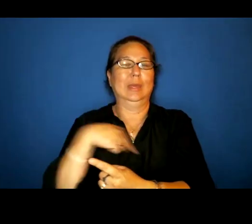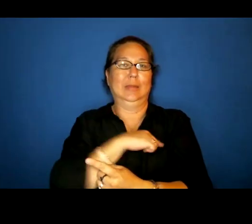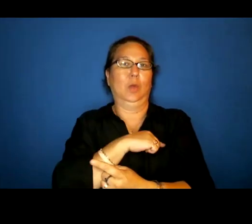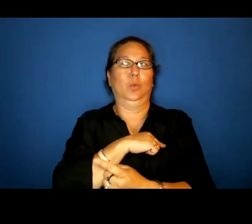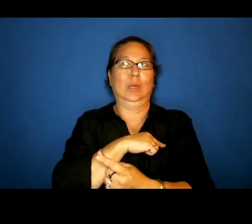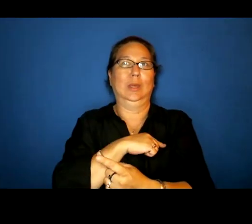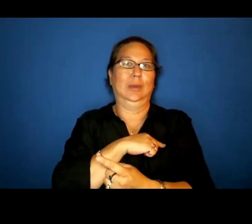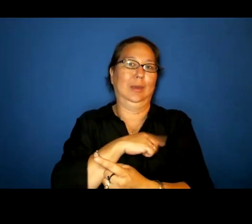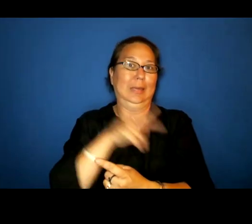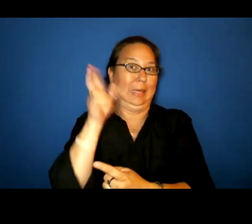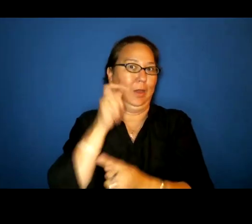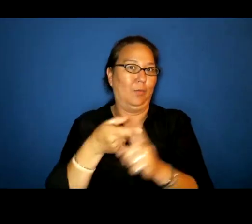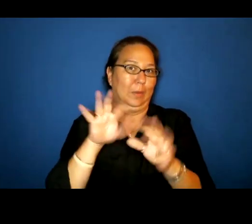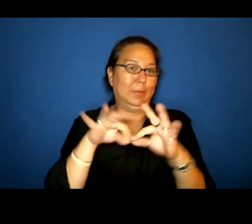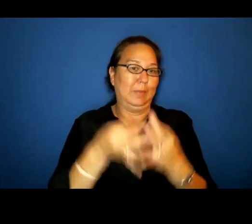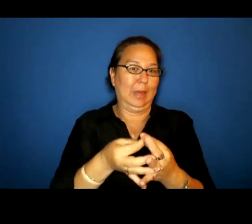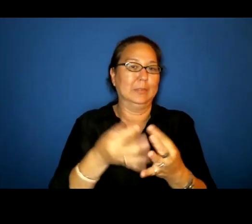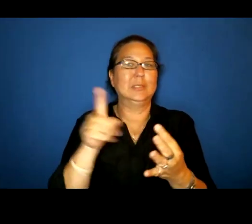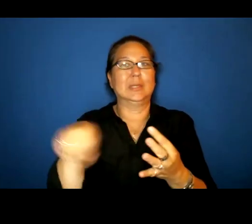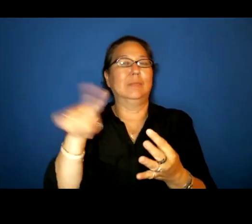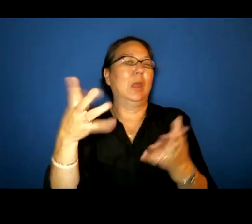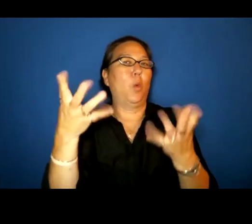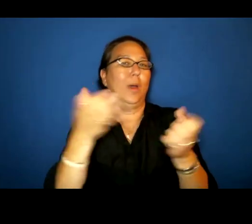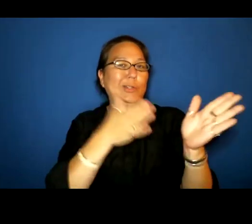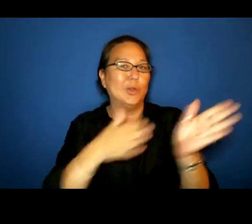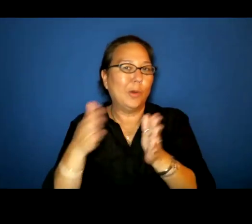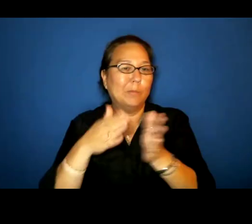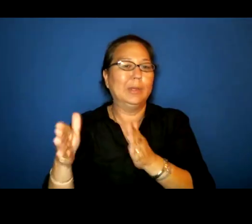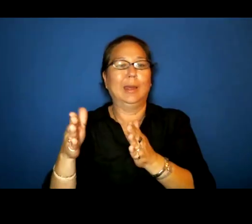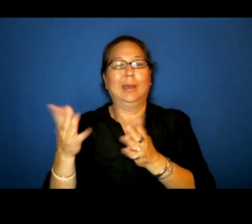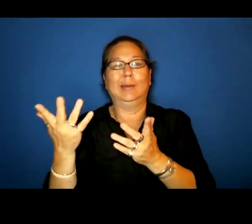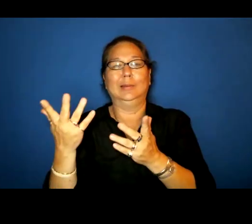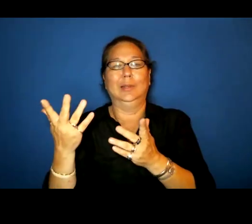plan for it and encourage as many as possible to apply for our schools.